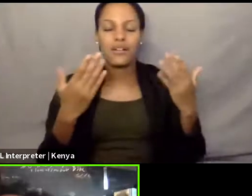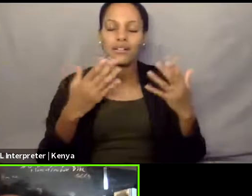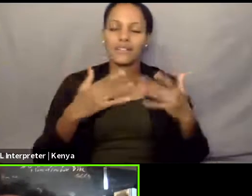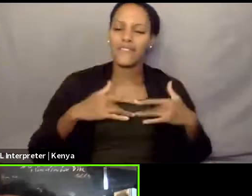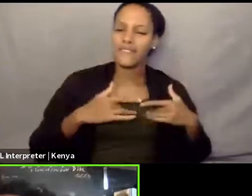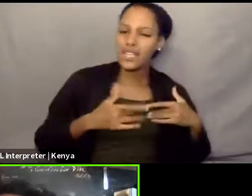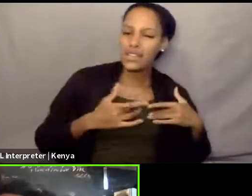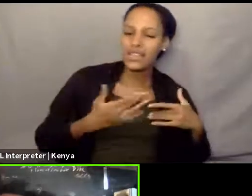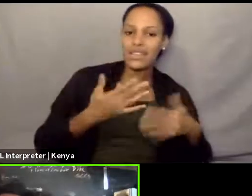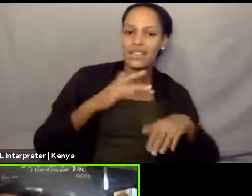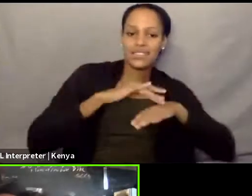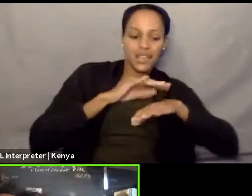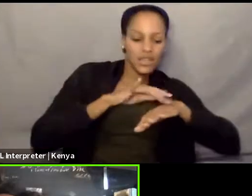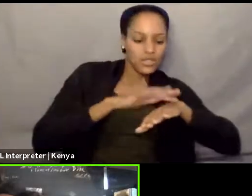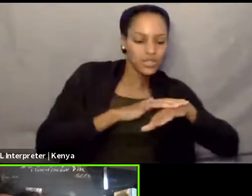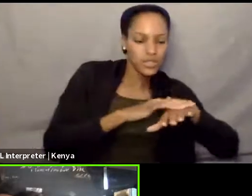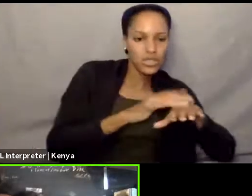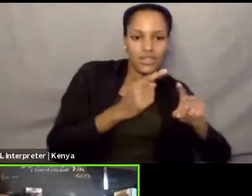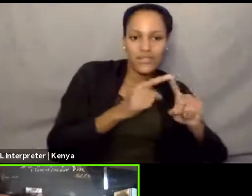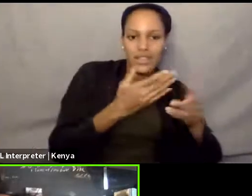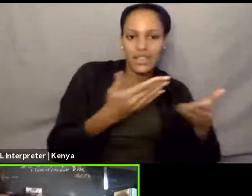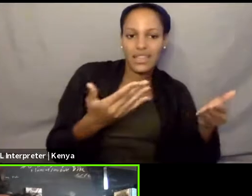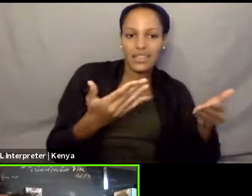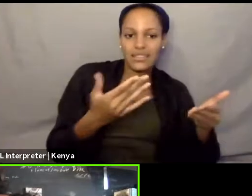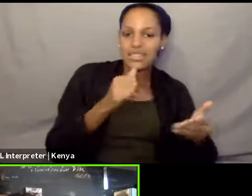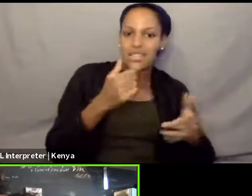the touch of things. It hadn't occurred to me.